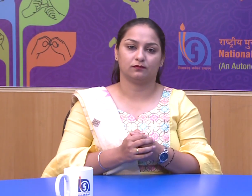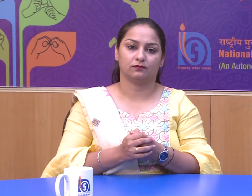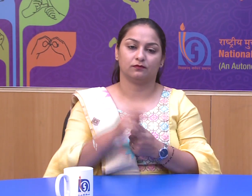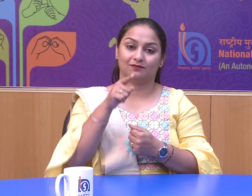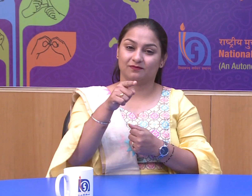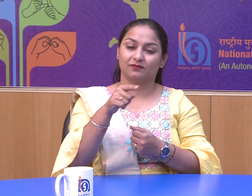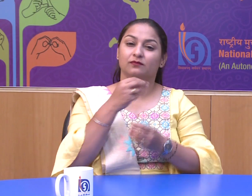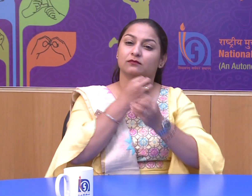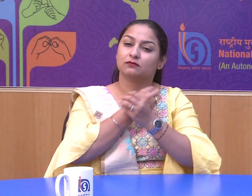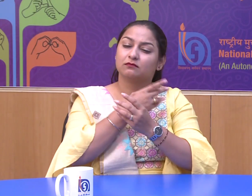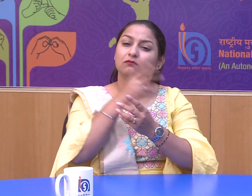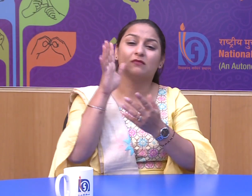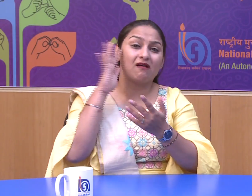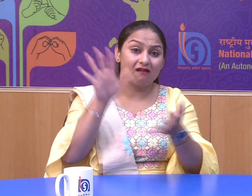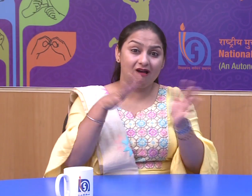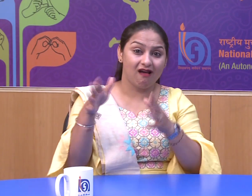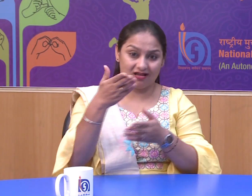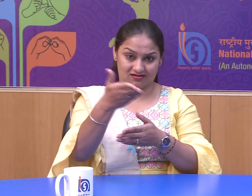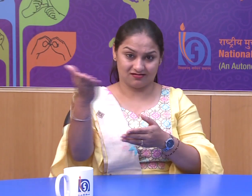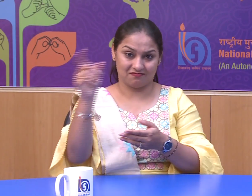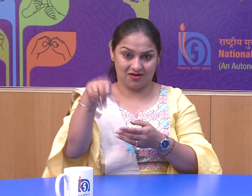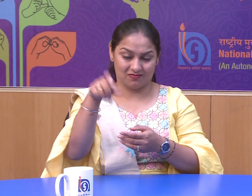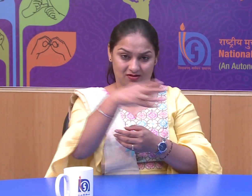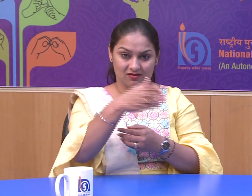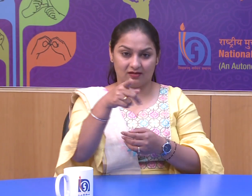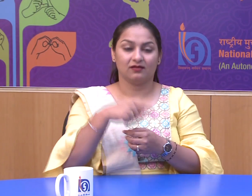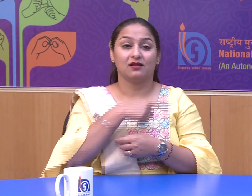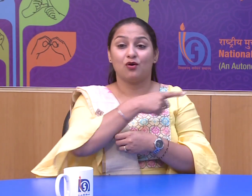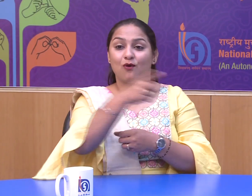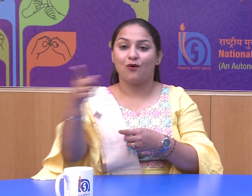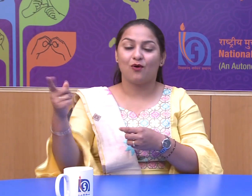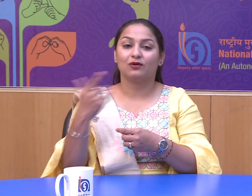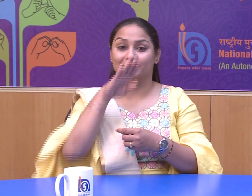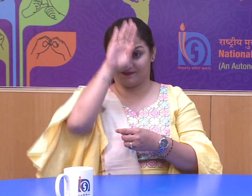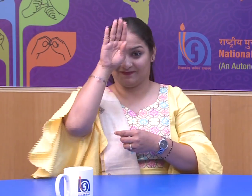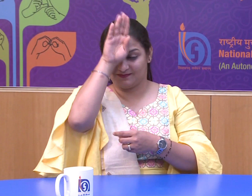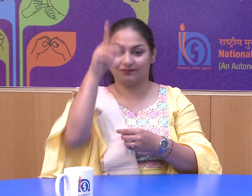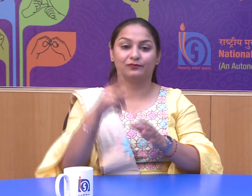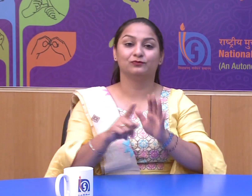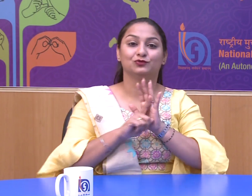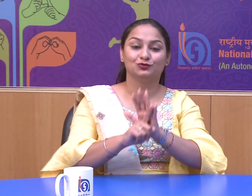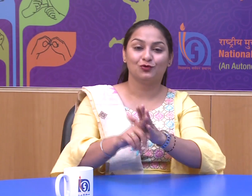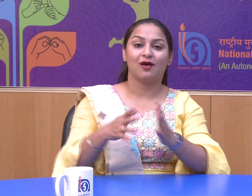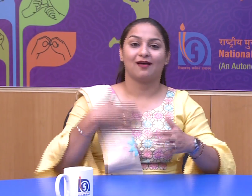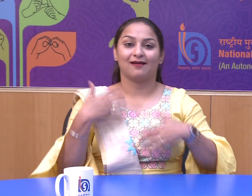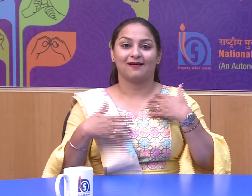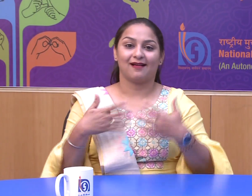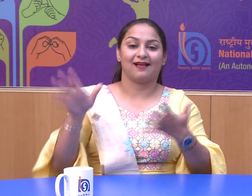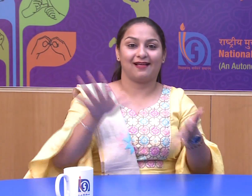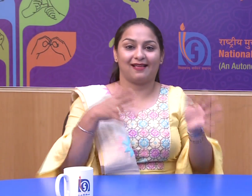These musicians entertained the emperors at difficult times